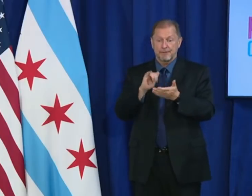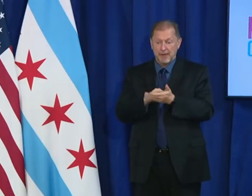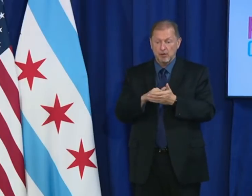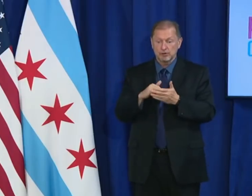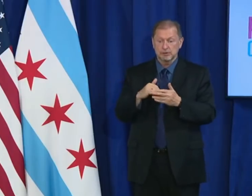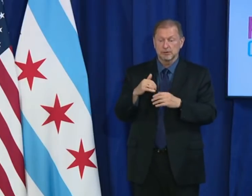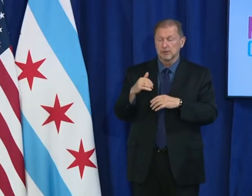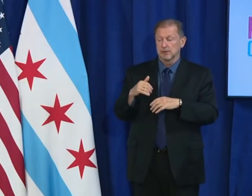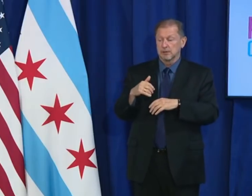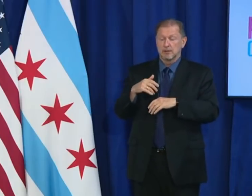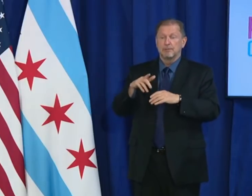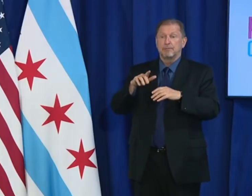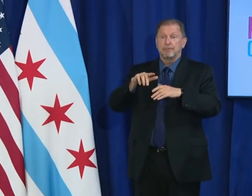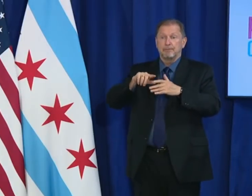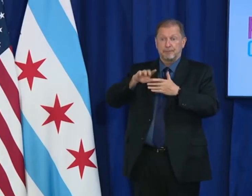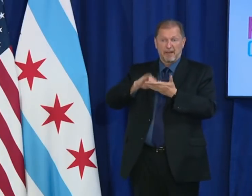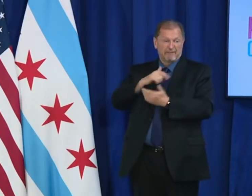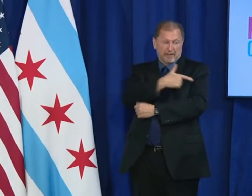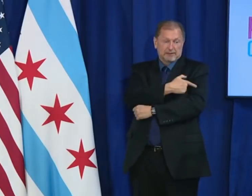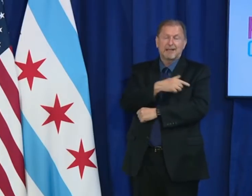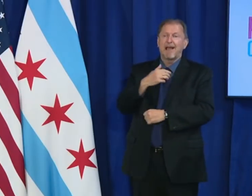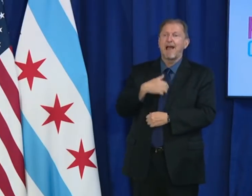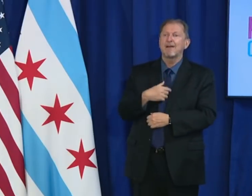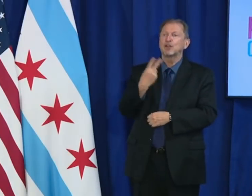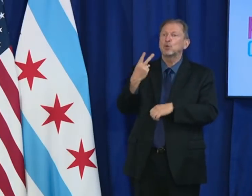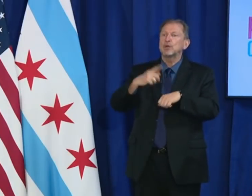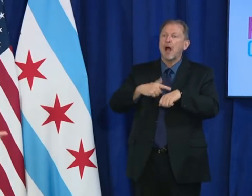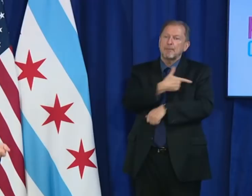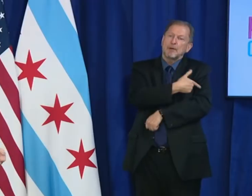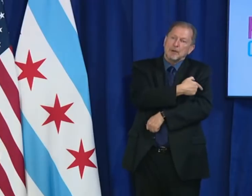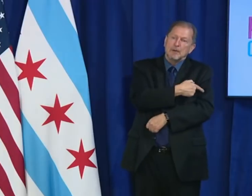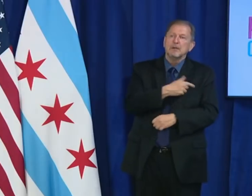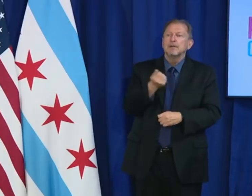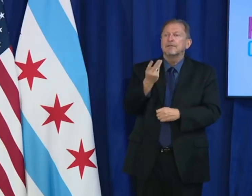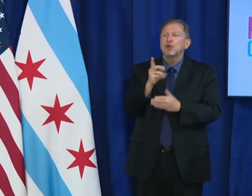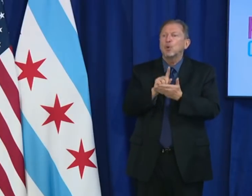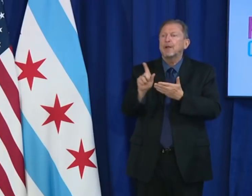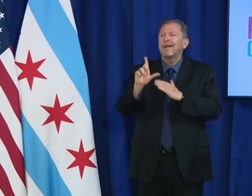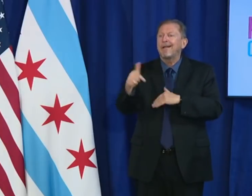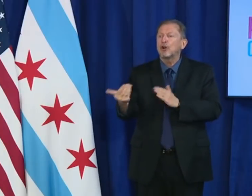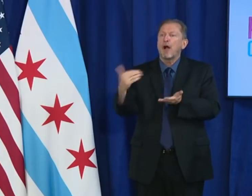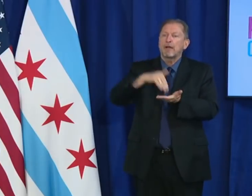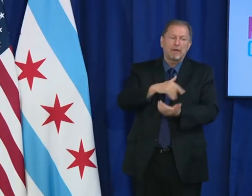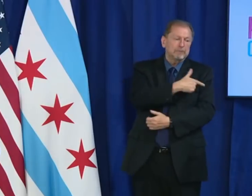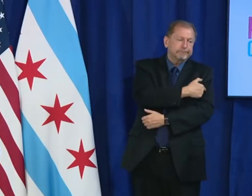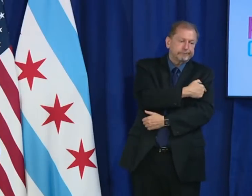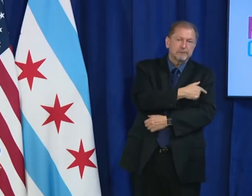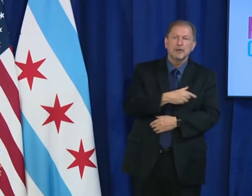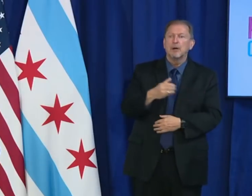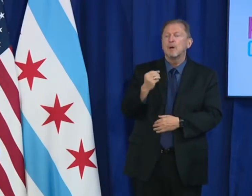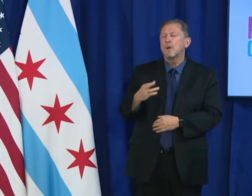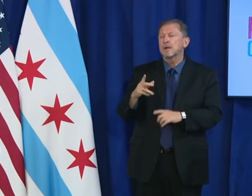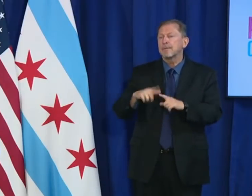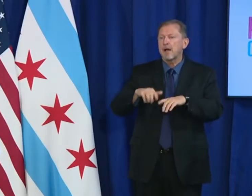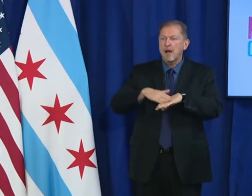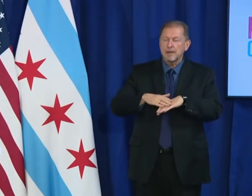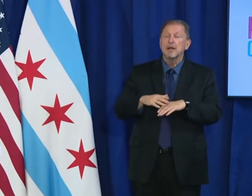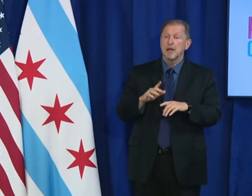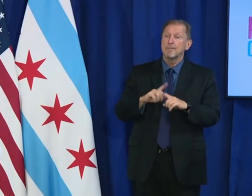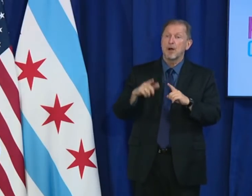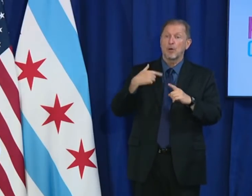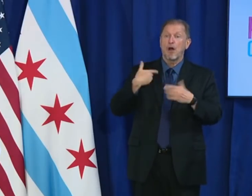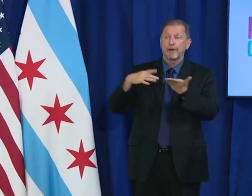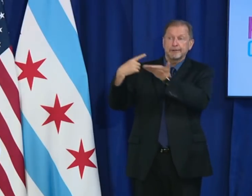all have 2 doses. Some of them have different timing. There's lots of details within there. But at a high level, we have very much already